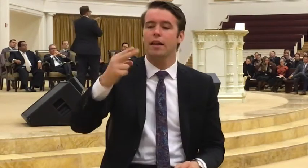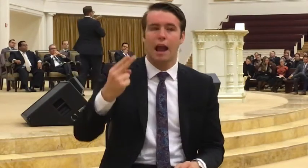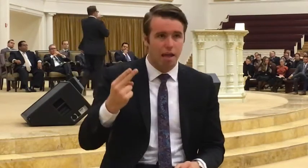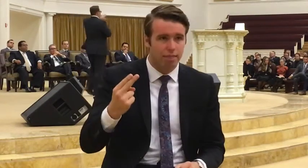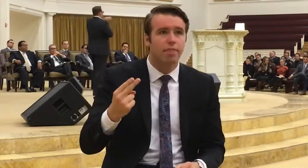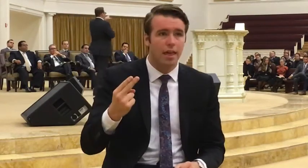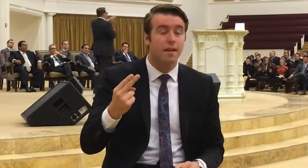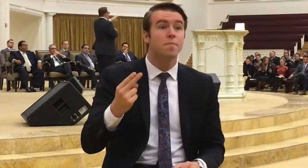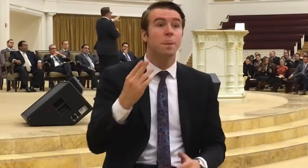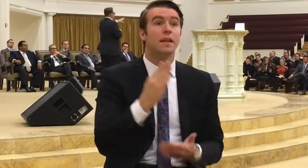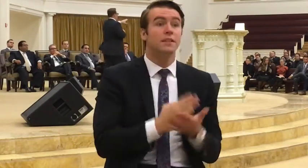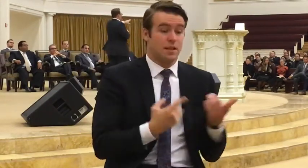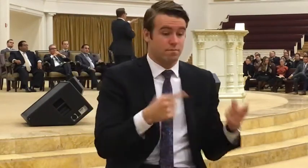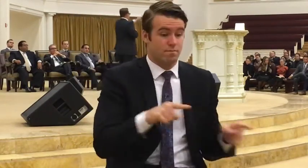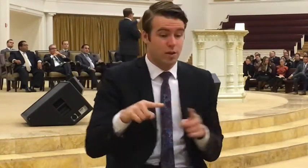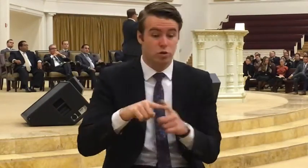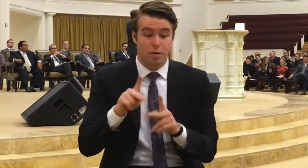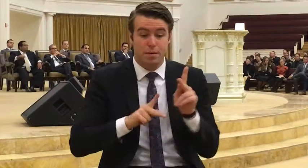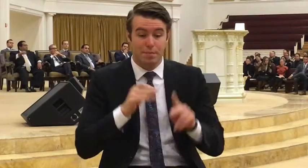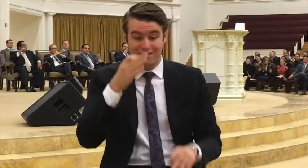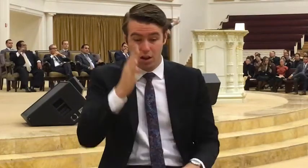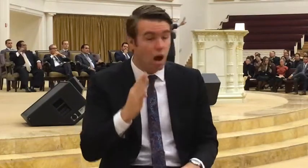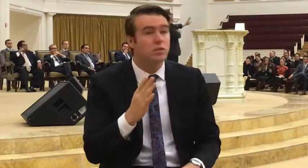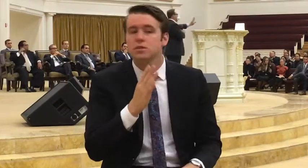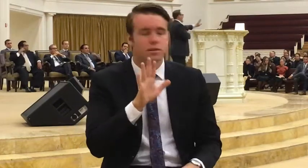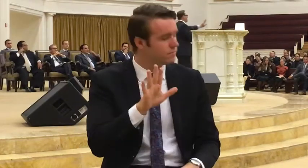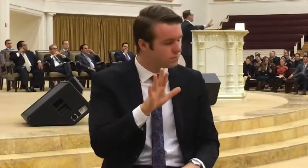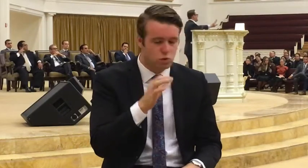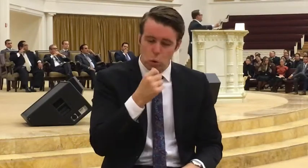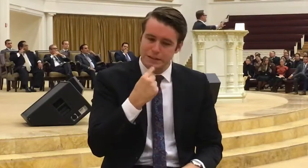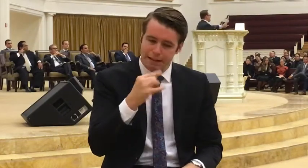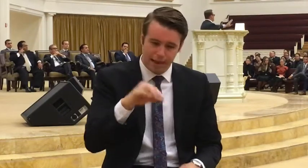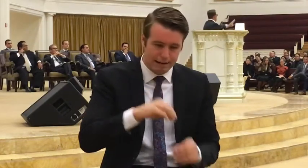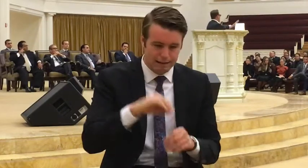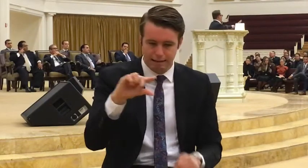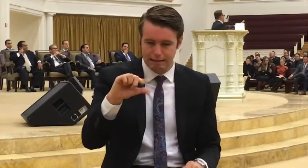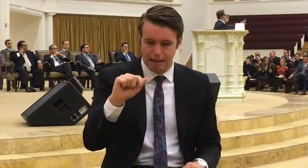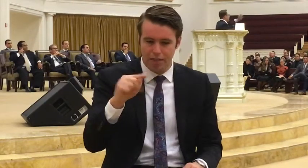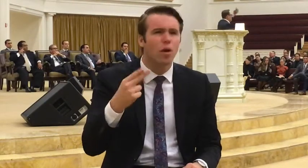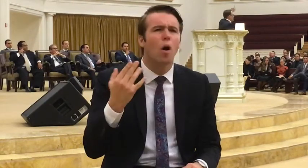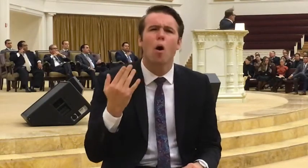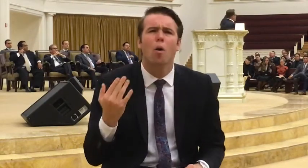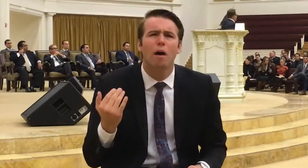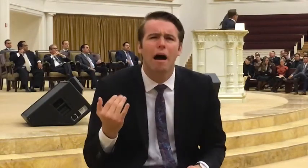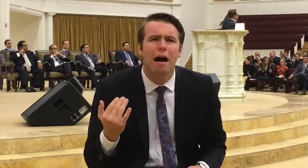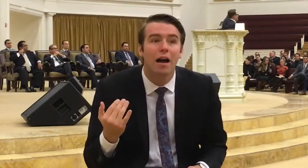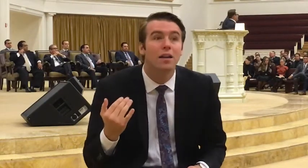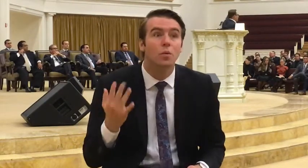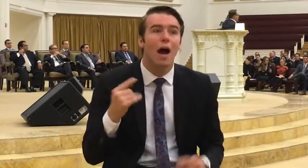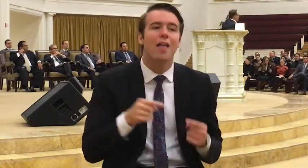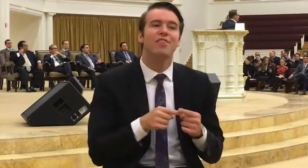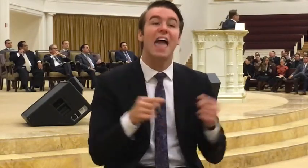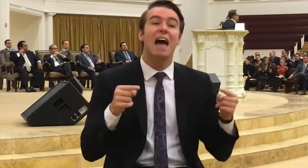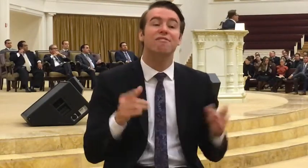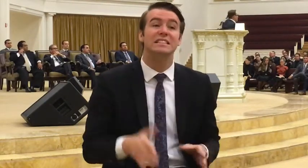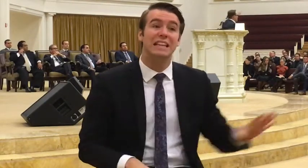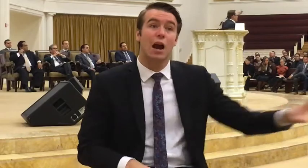There was some stuff that happened to the people of God. He said, no. Don't tell it in Gath. Why? Lest the